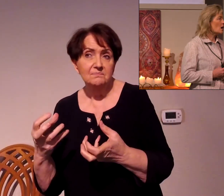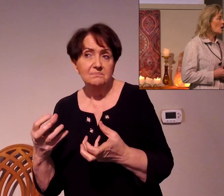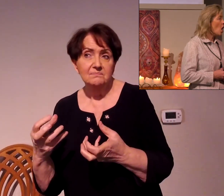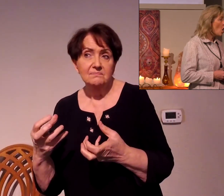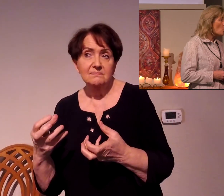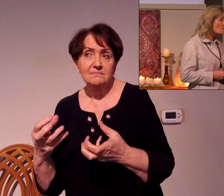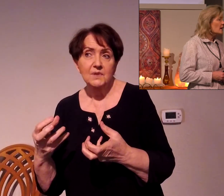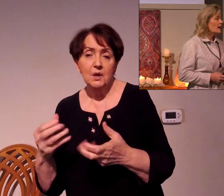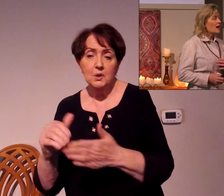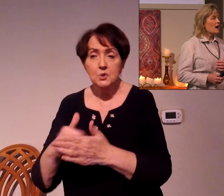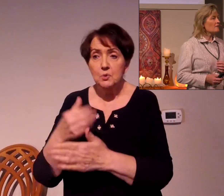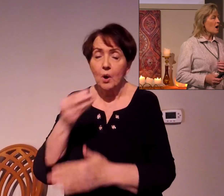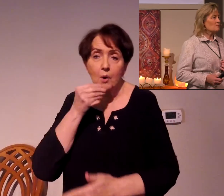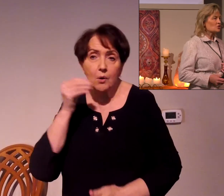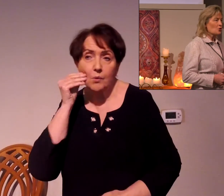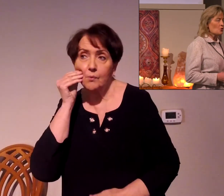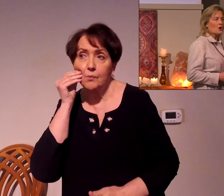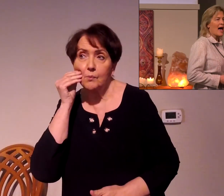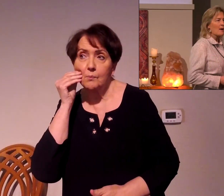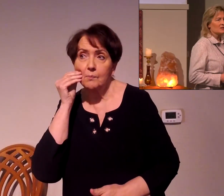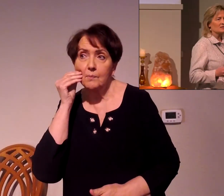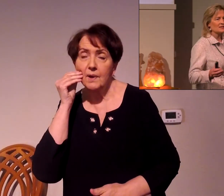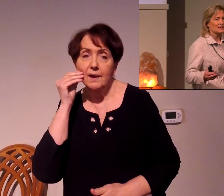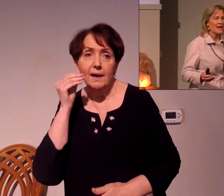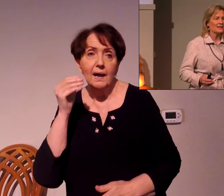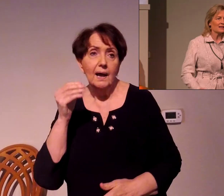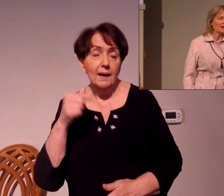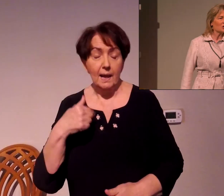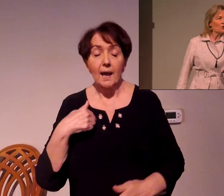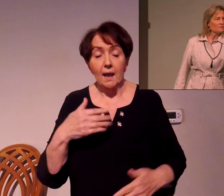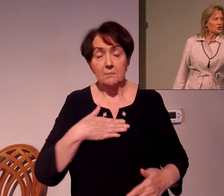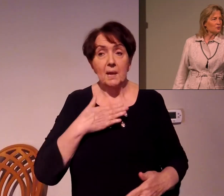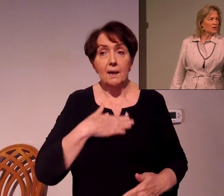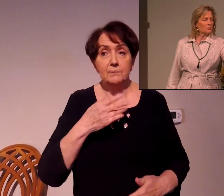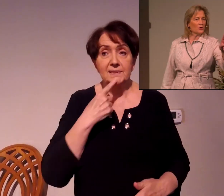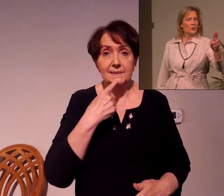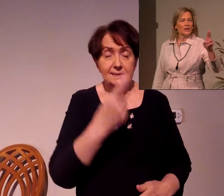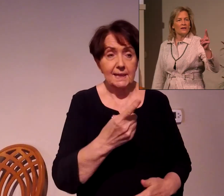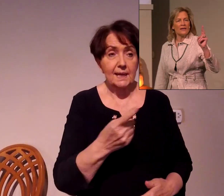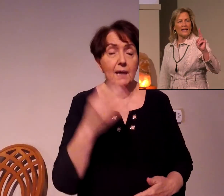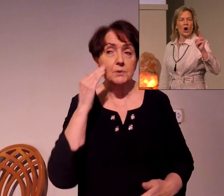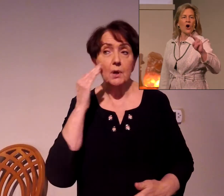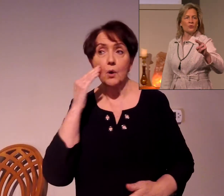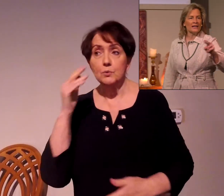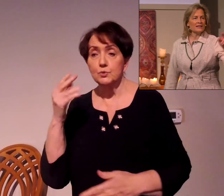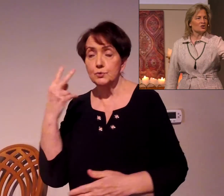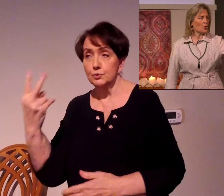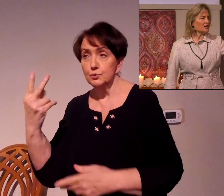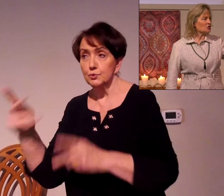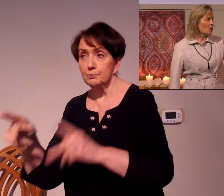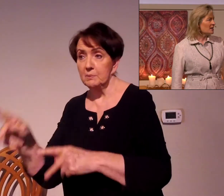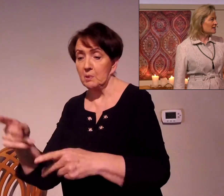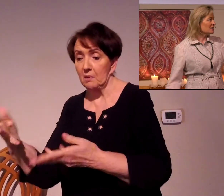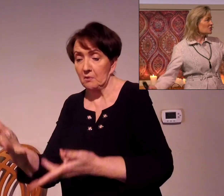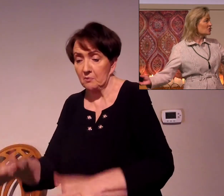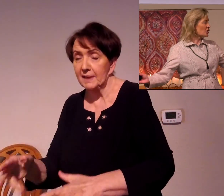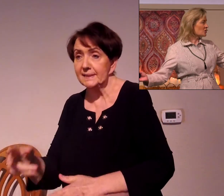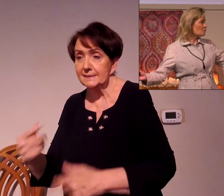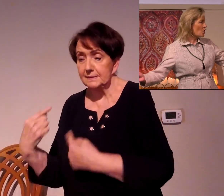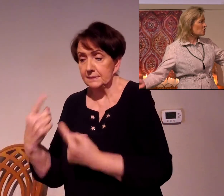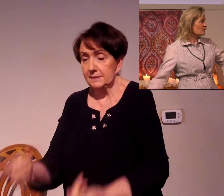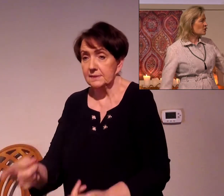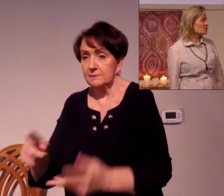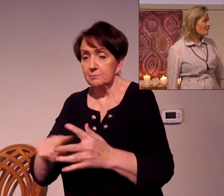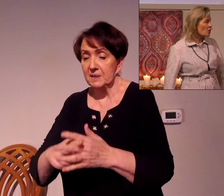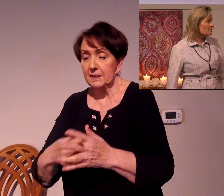new home, I'm so happy to say that I know of 2 people that already in 2020, and this is